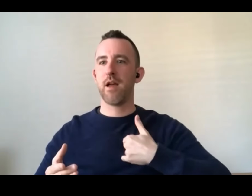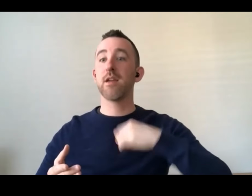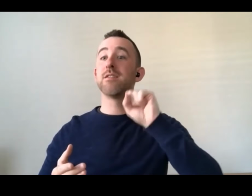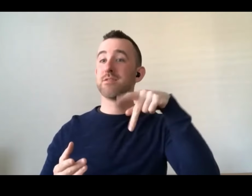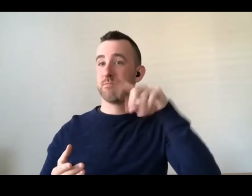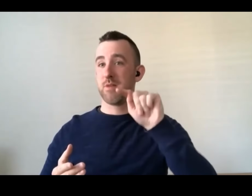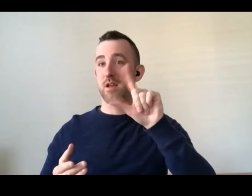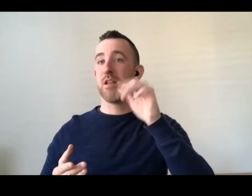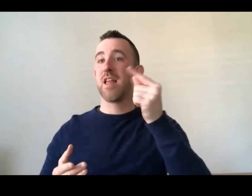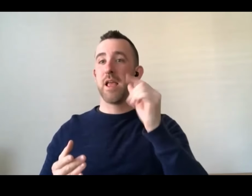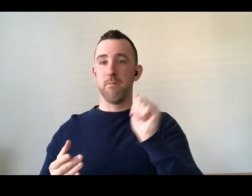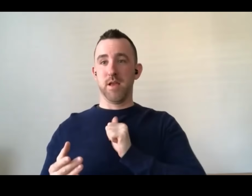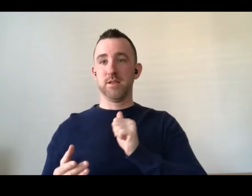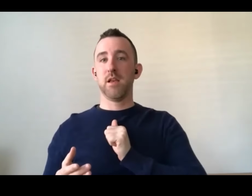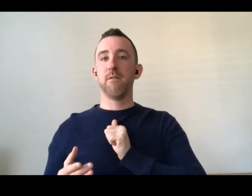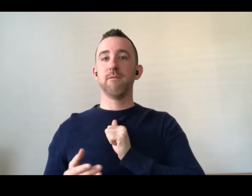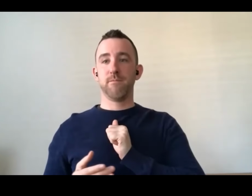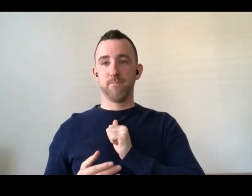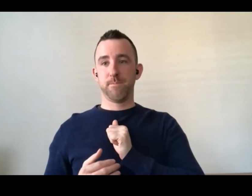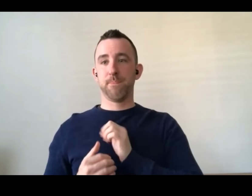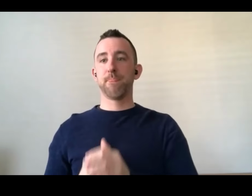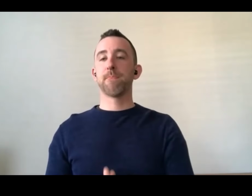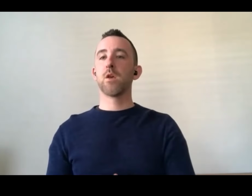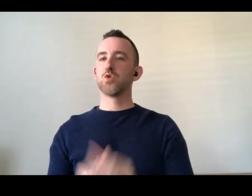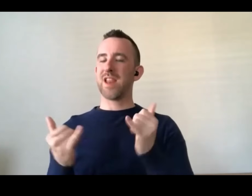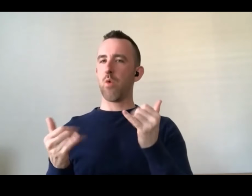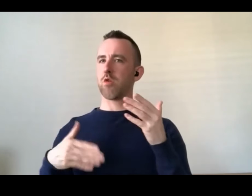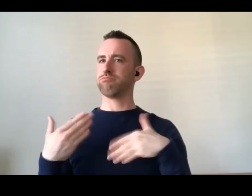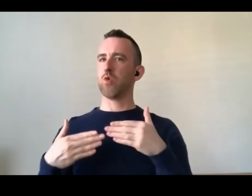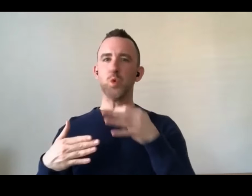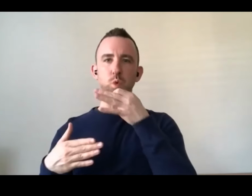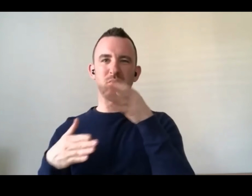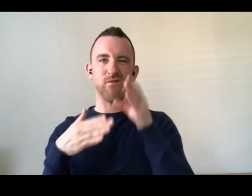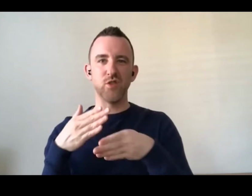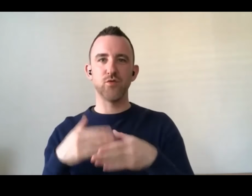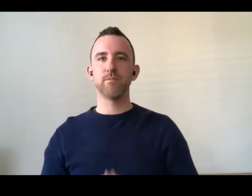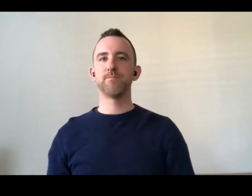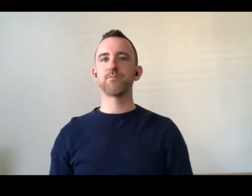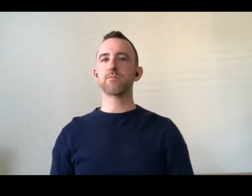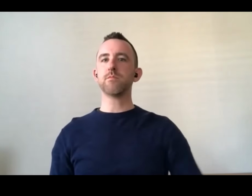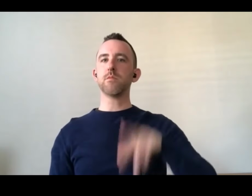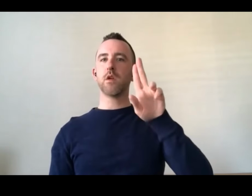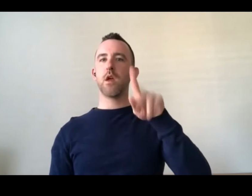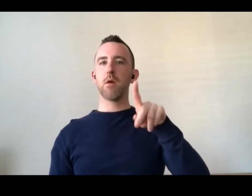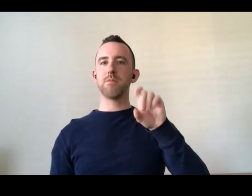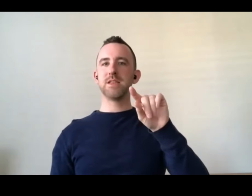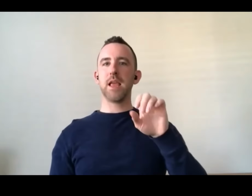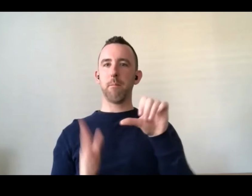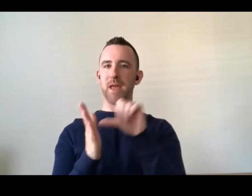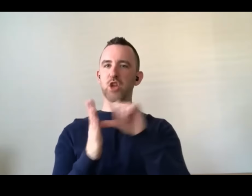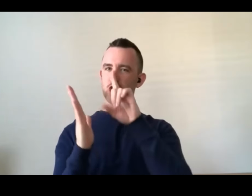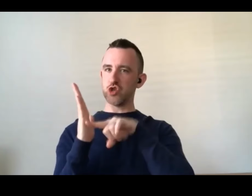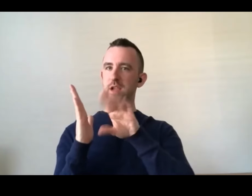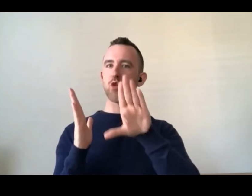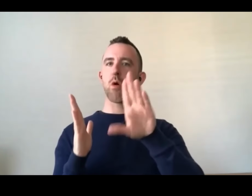myself. So let's keep going because we're almost done here. Updates page, make sure you're checking that.